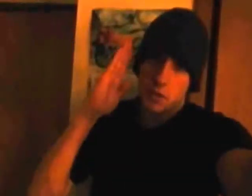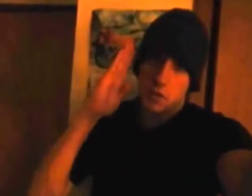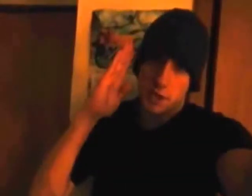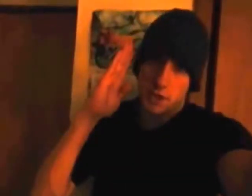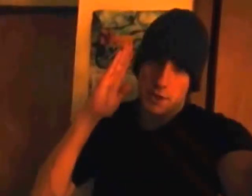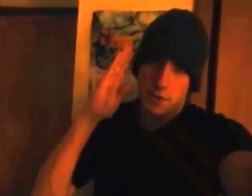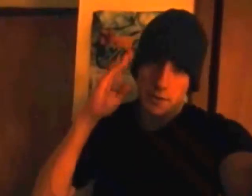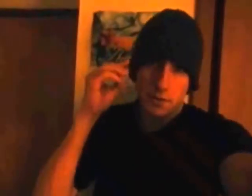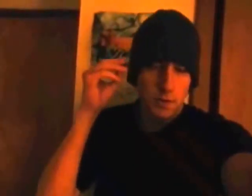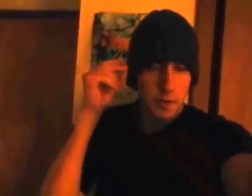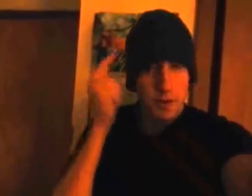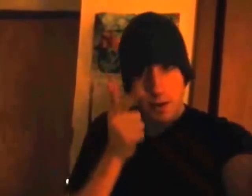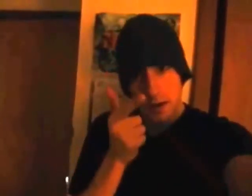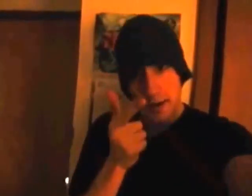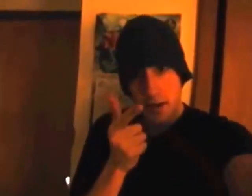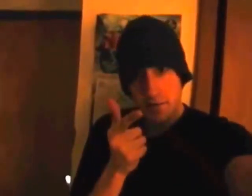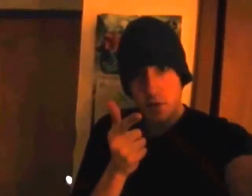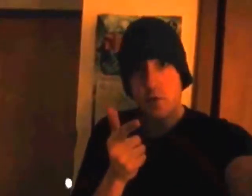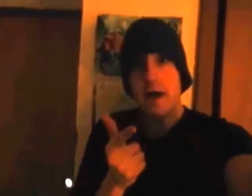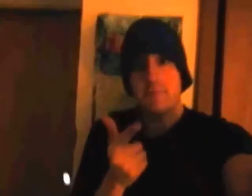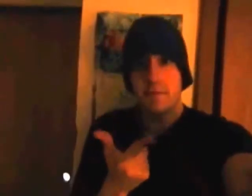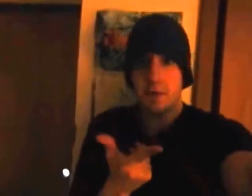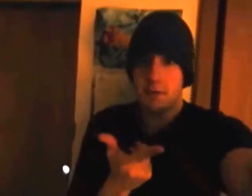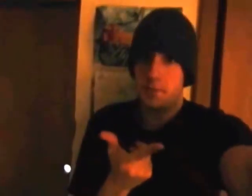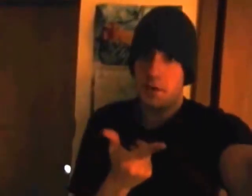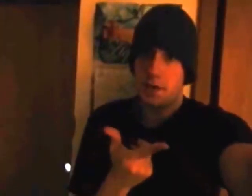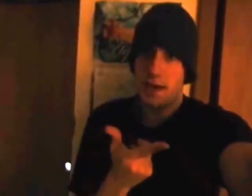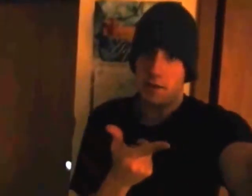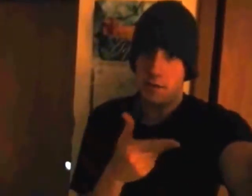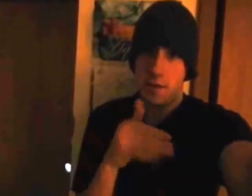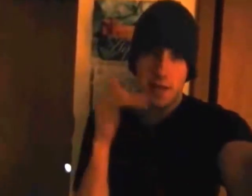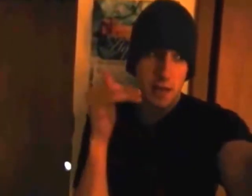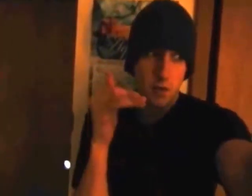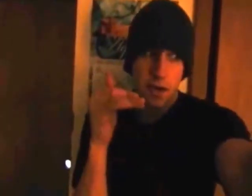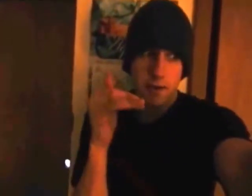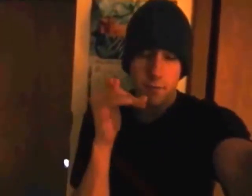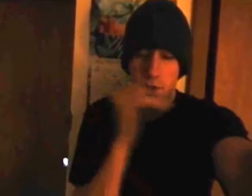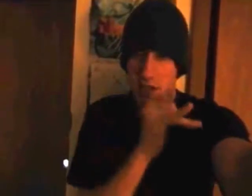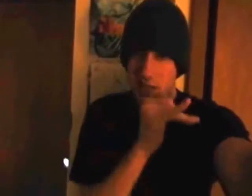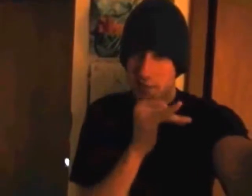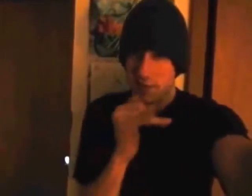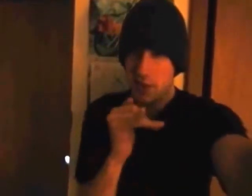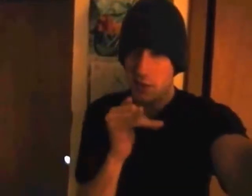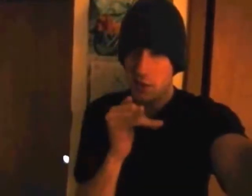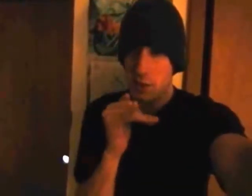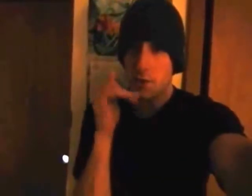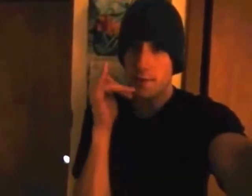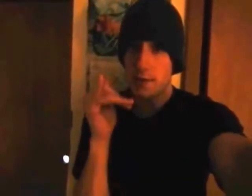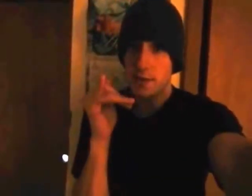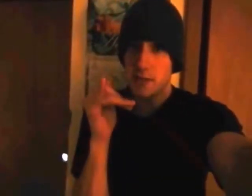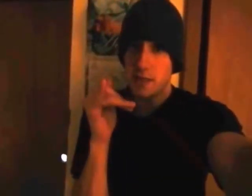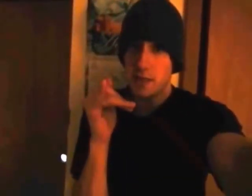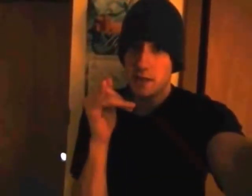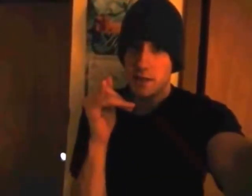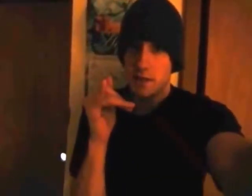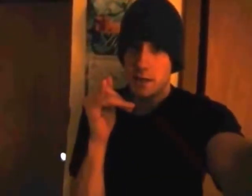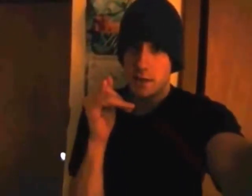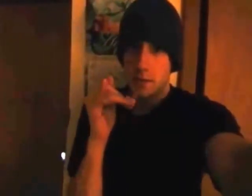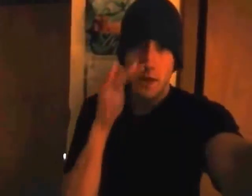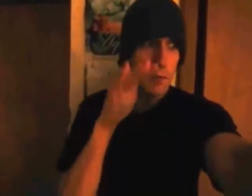Blur here. If you have a Facebook account, then you have one of these videos that you're about to see. I was